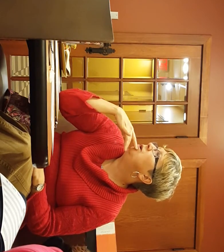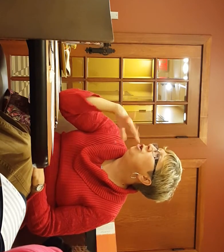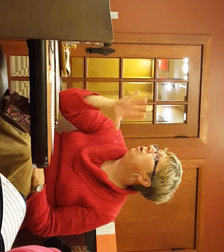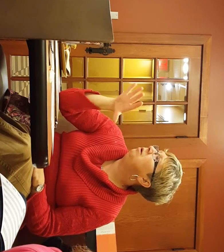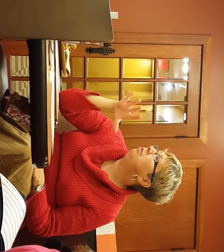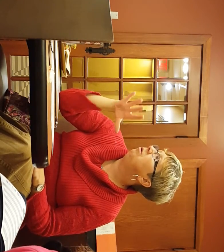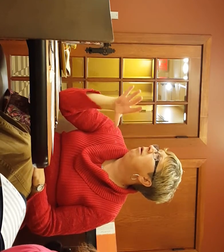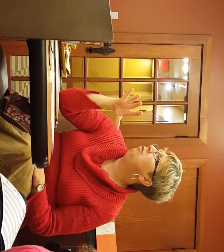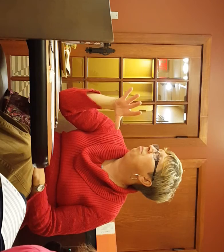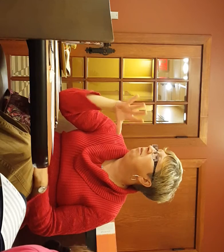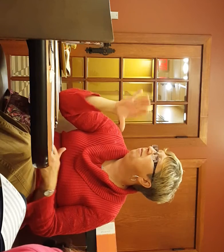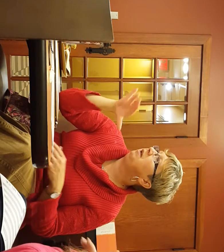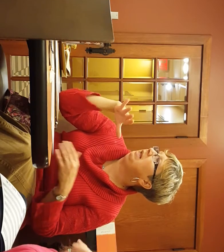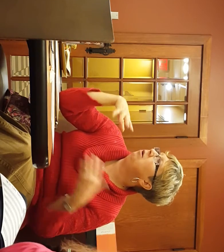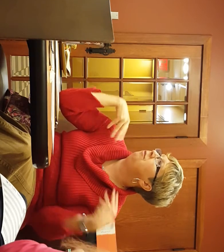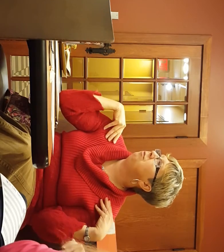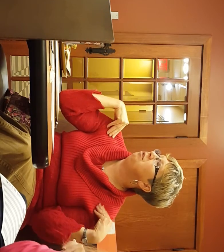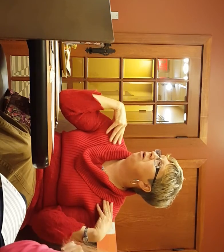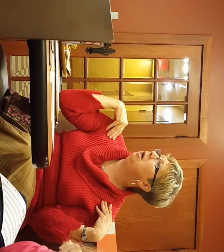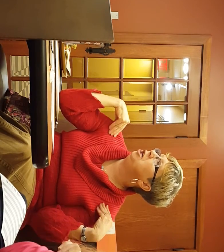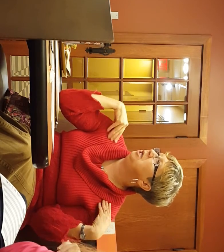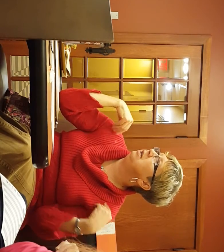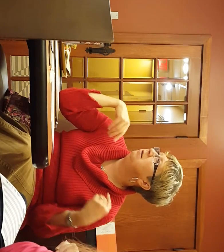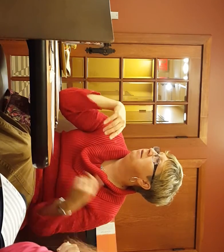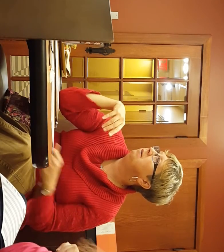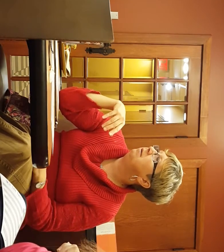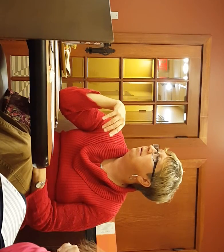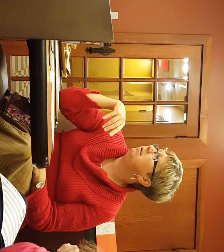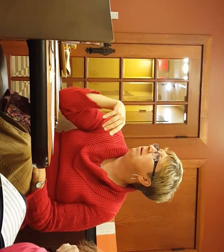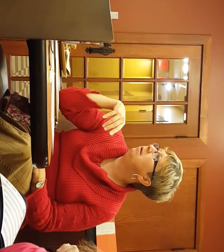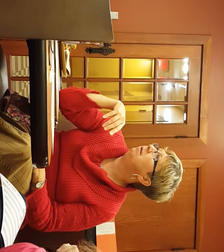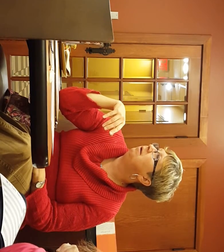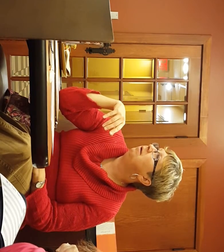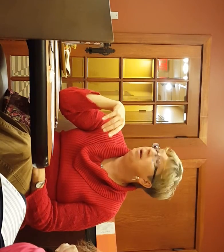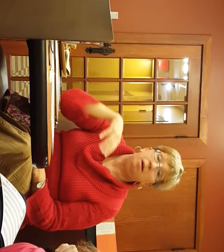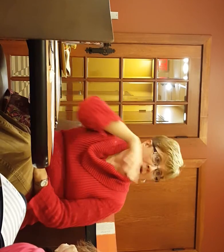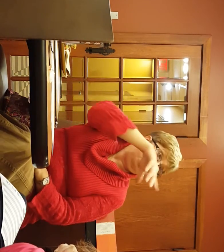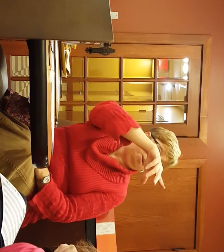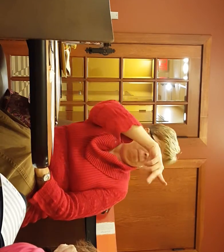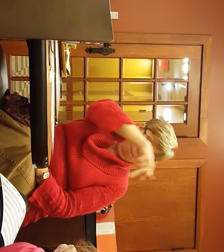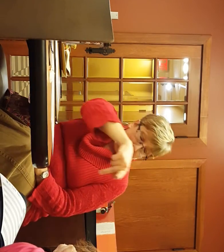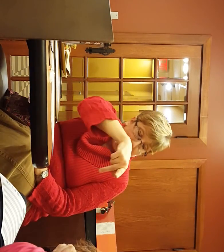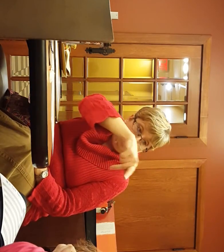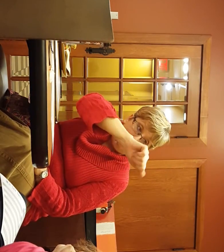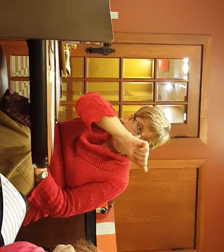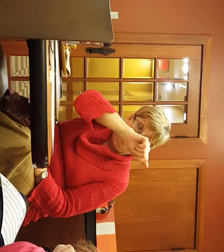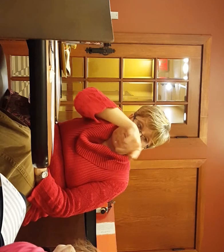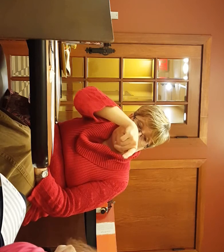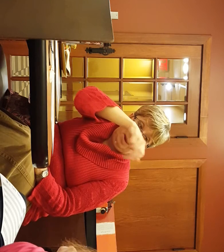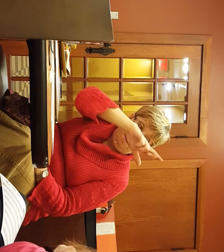Which oils are specifically good for massaging? Peppermint is great for